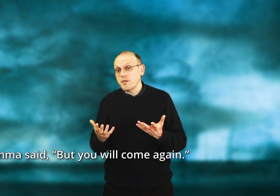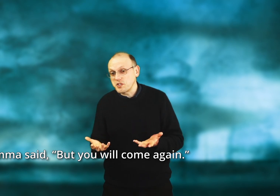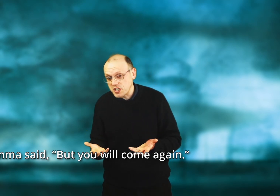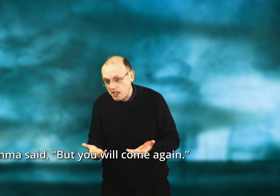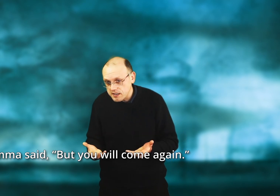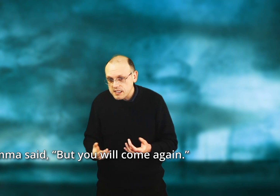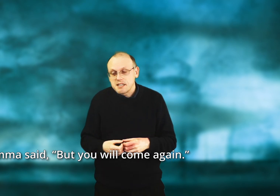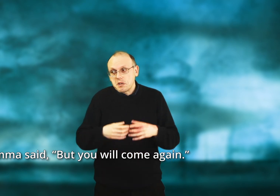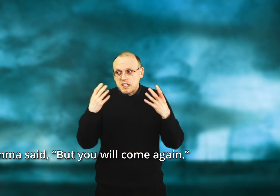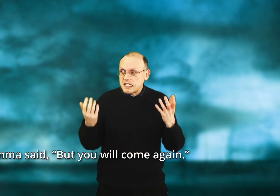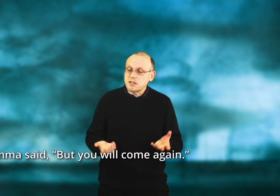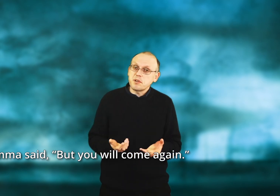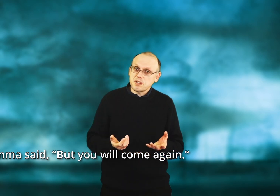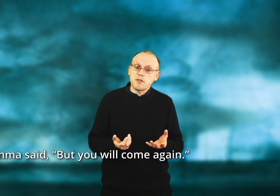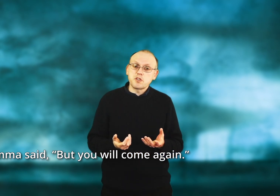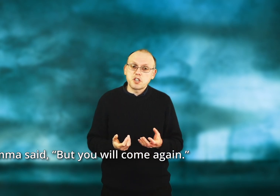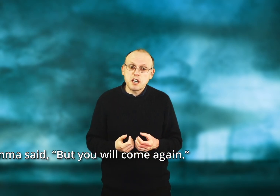future. Maybe at some point in the future,